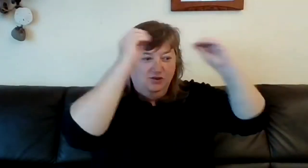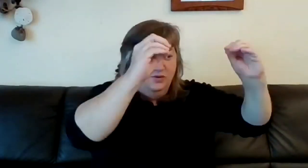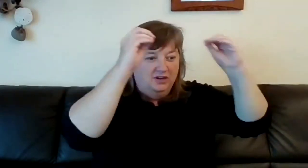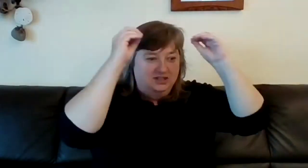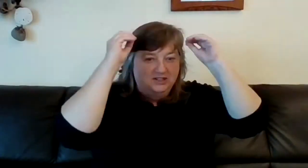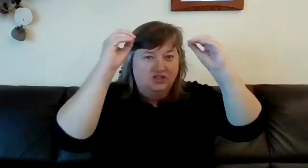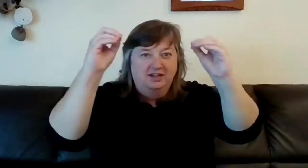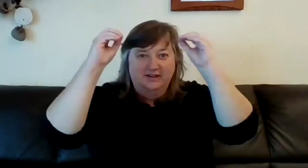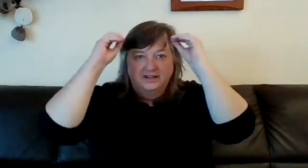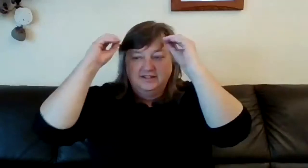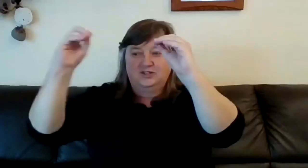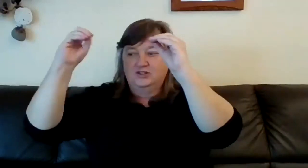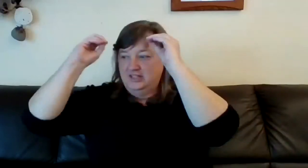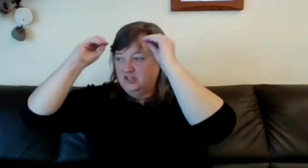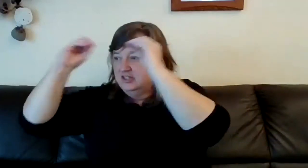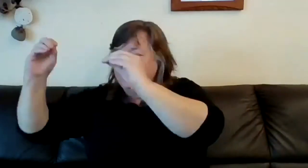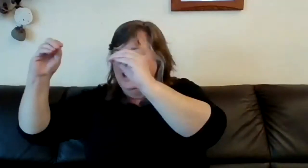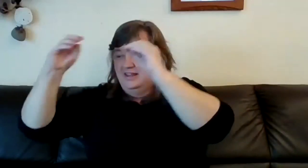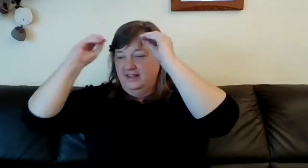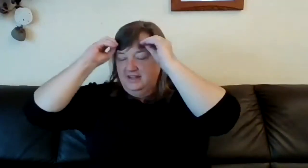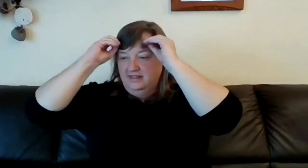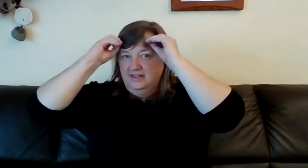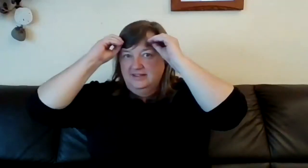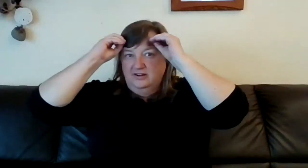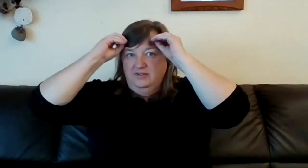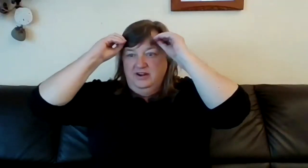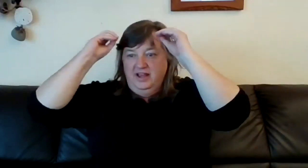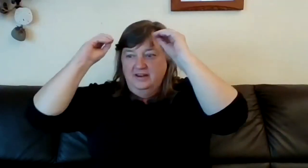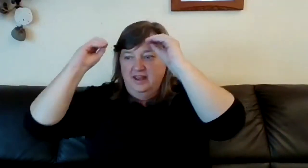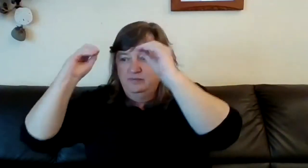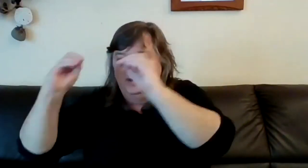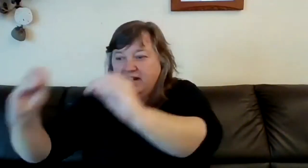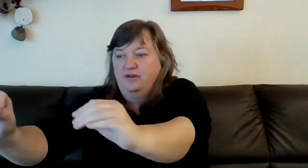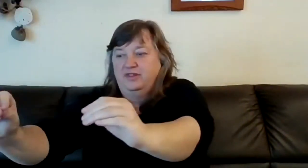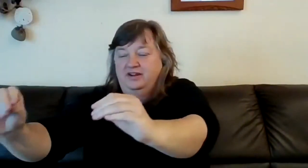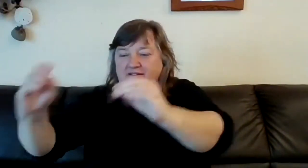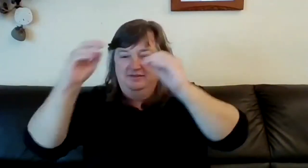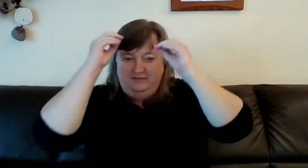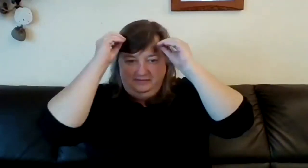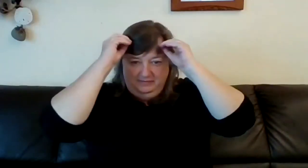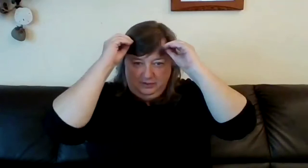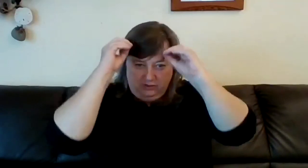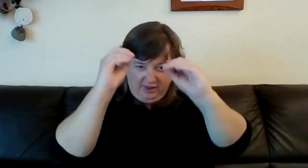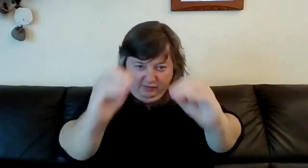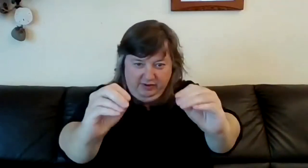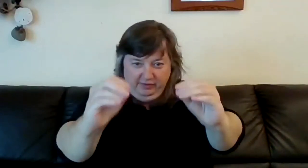you are teaching. A teacher teaches. They take things out of their head and put it out there to other people.